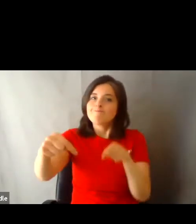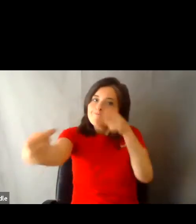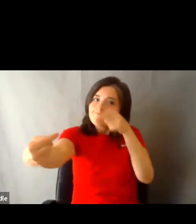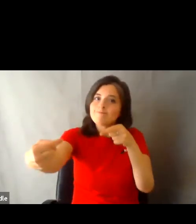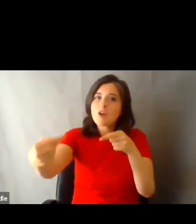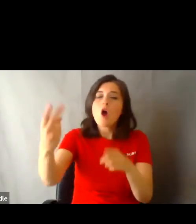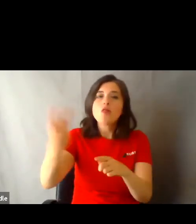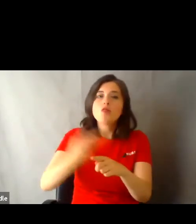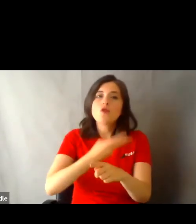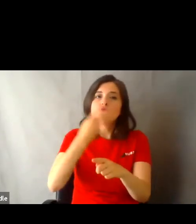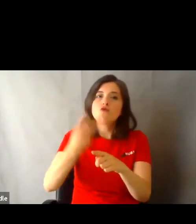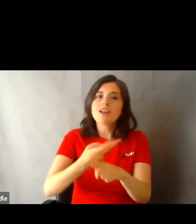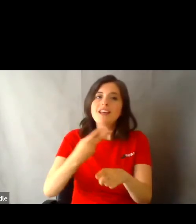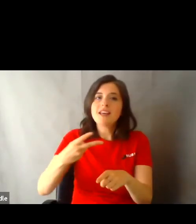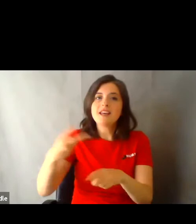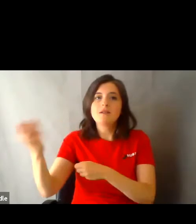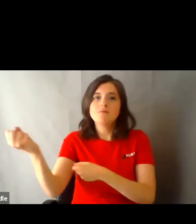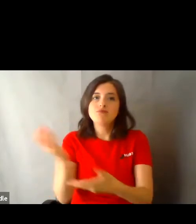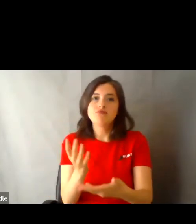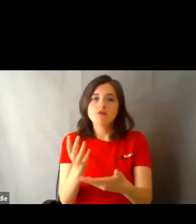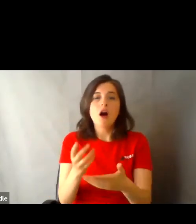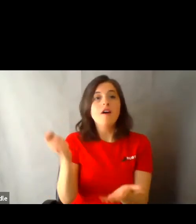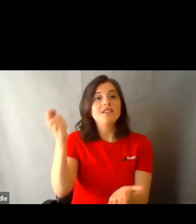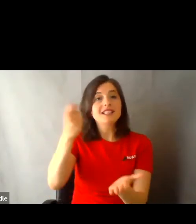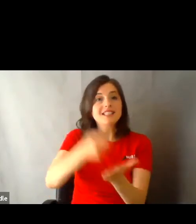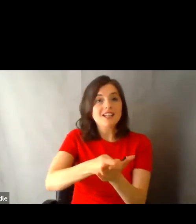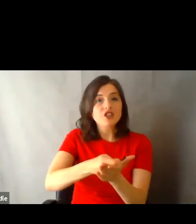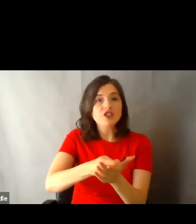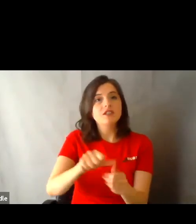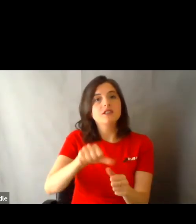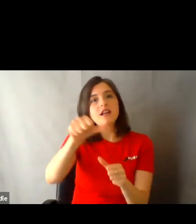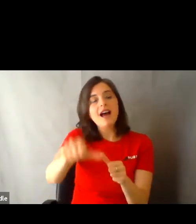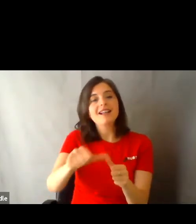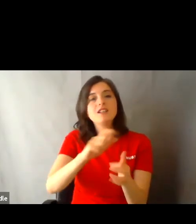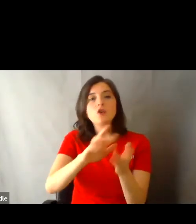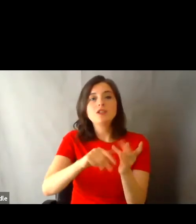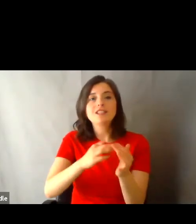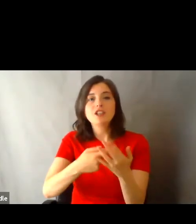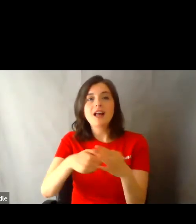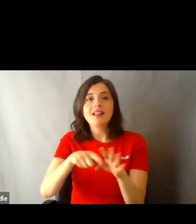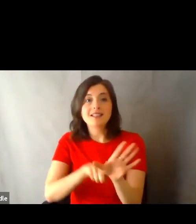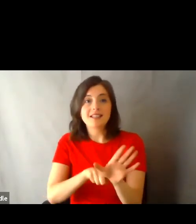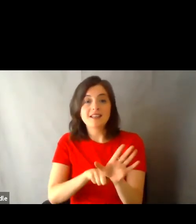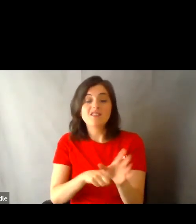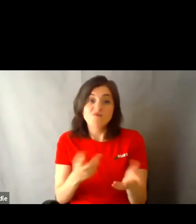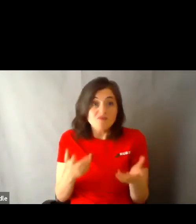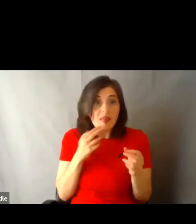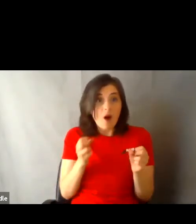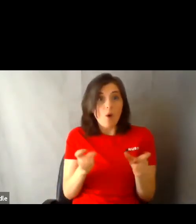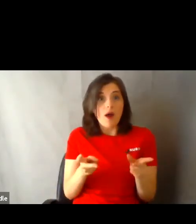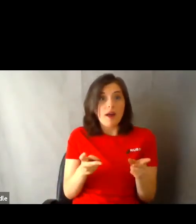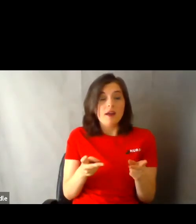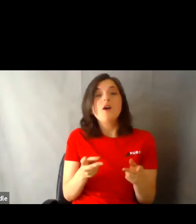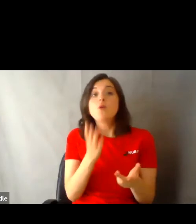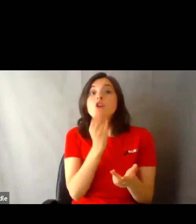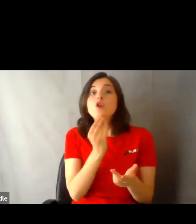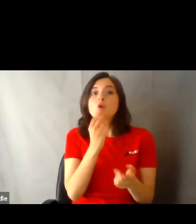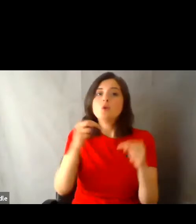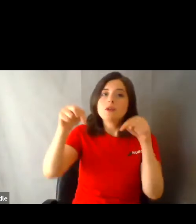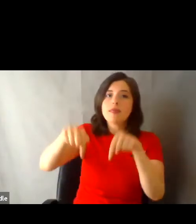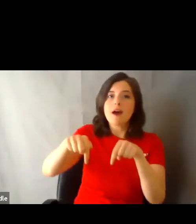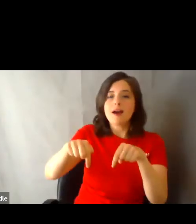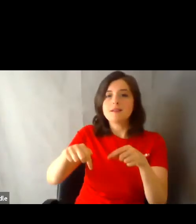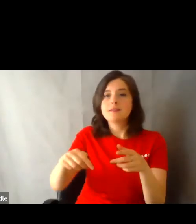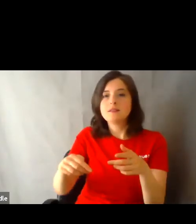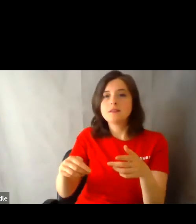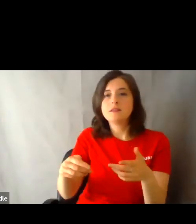and conditionality. Okay, so and that in that way, and then use that as a